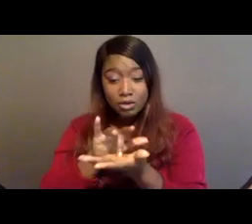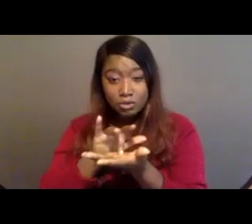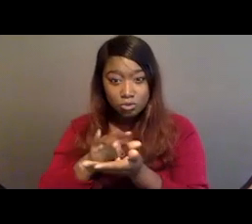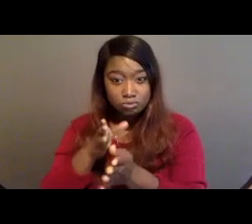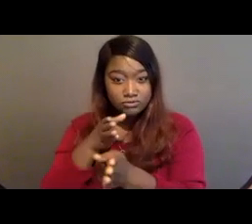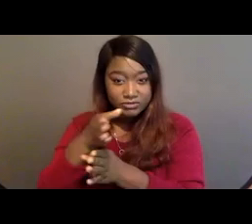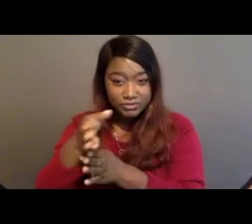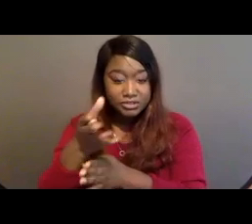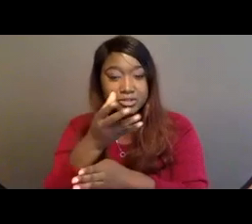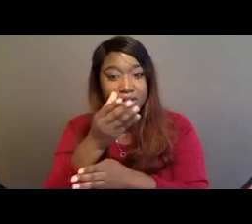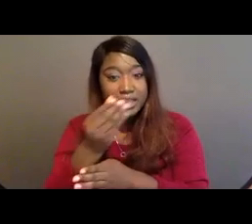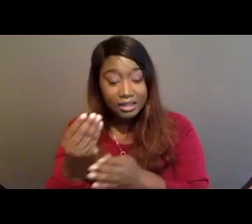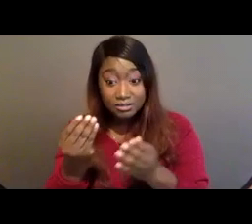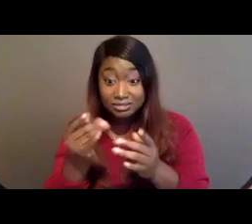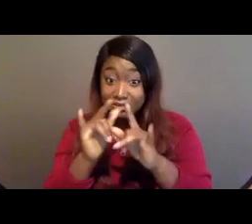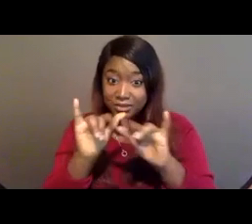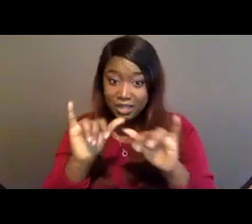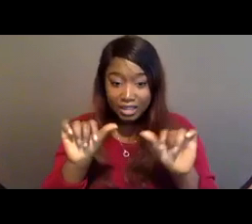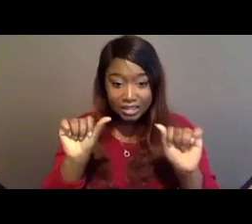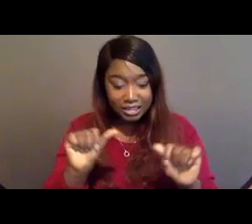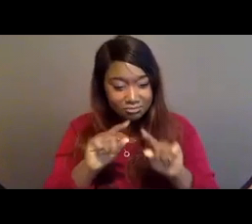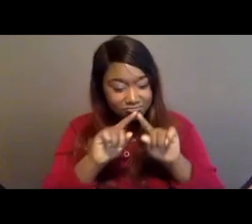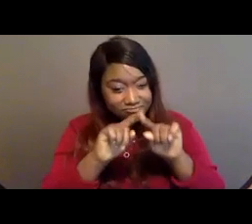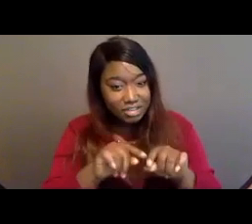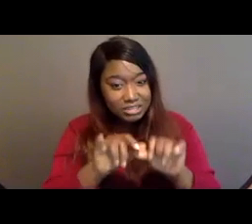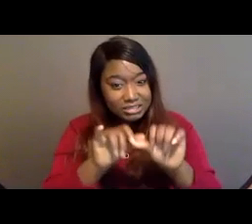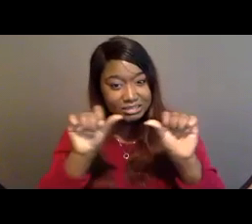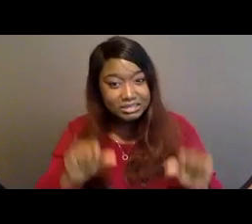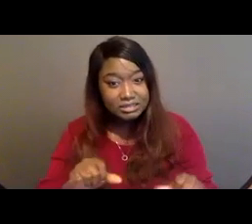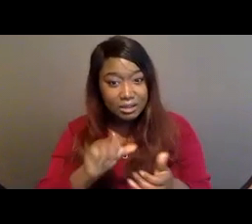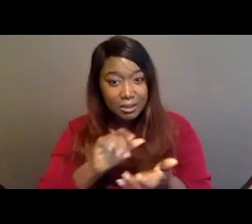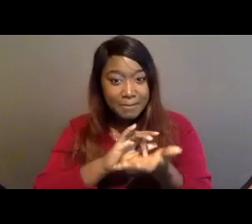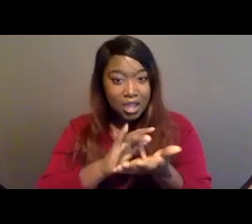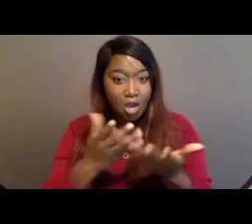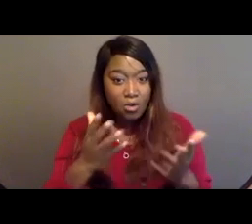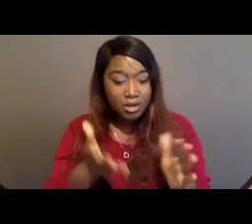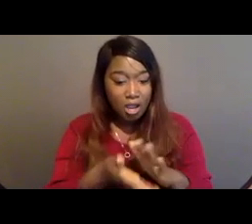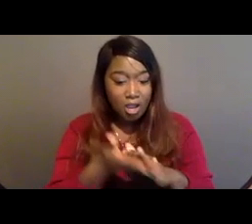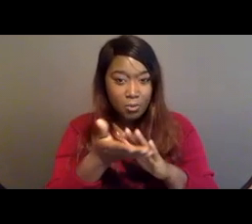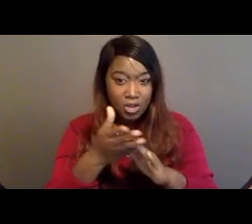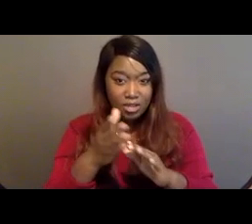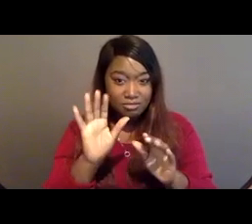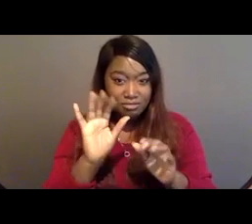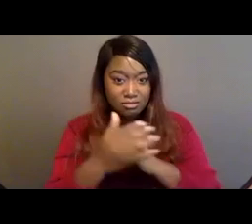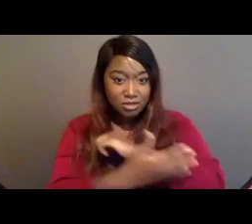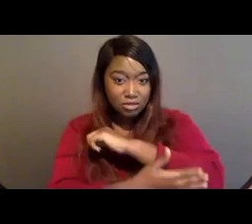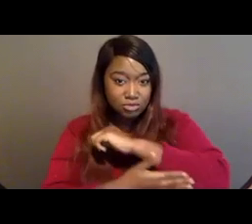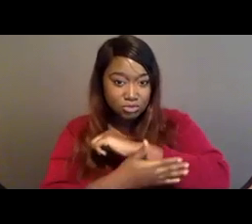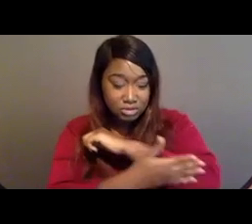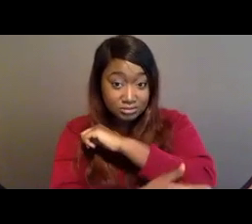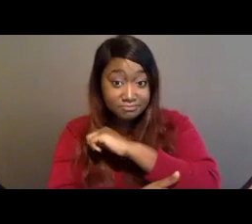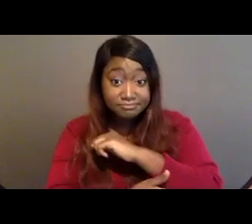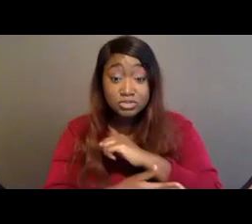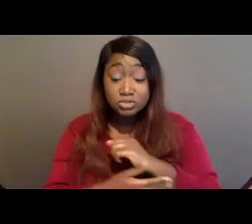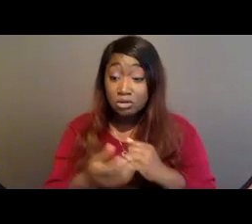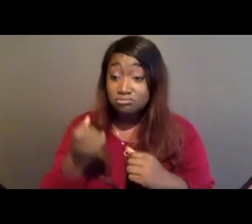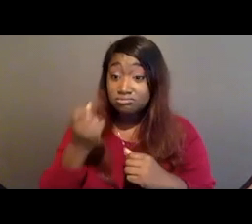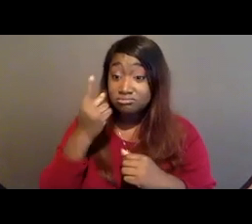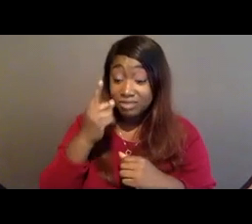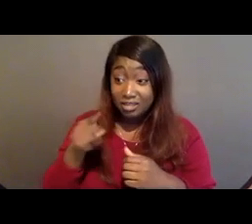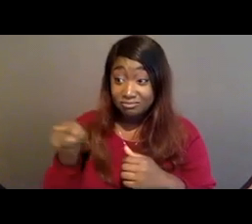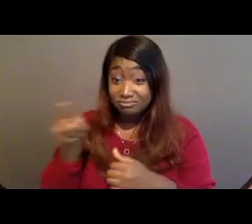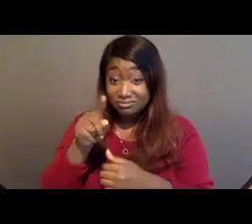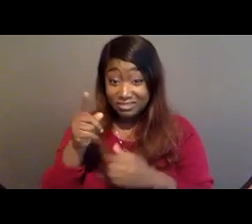lean on the system of medicine that had already been operative in the country. And they decided to do actually